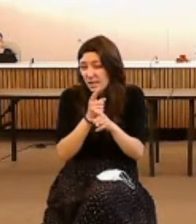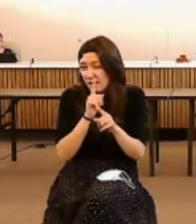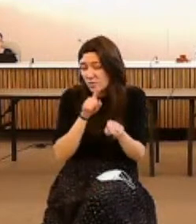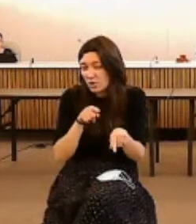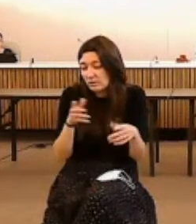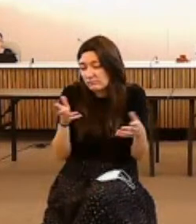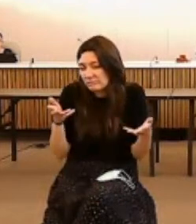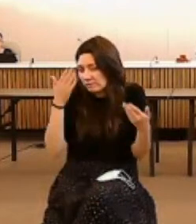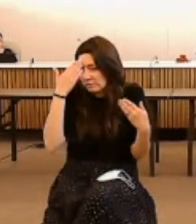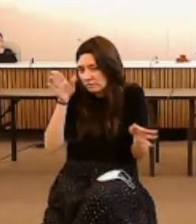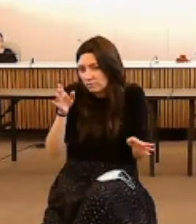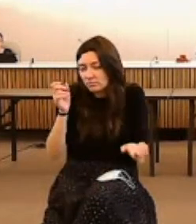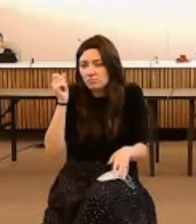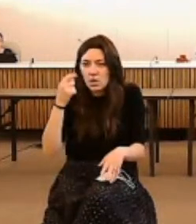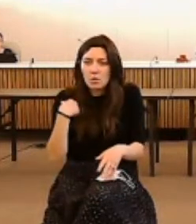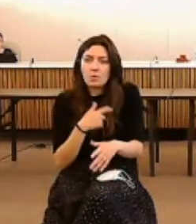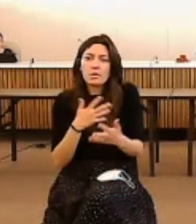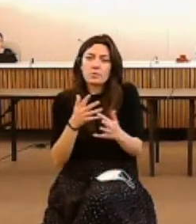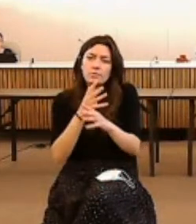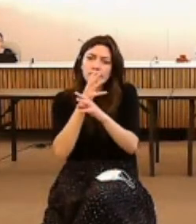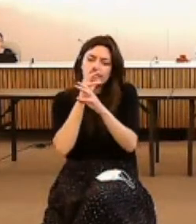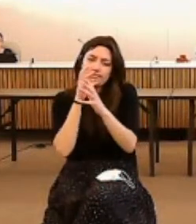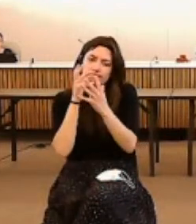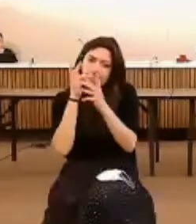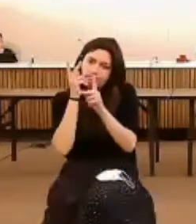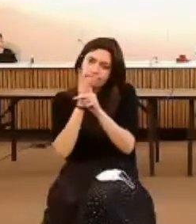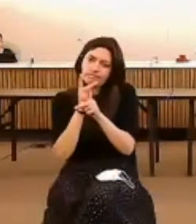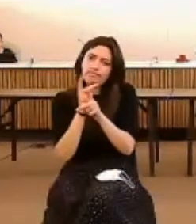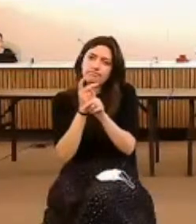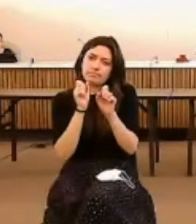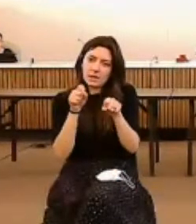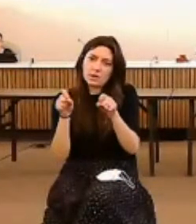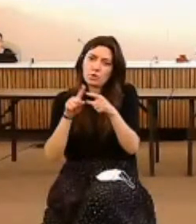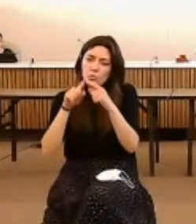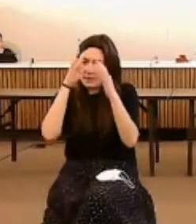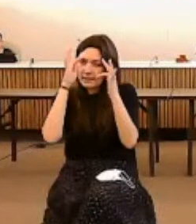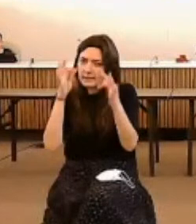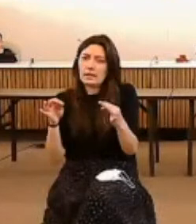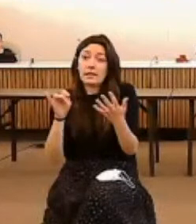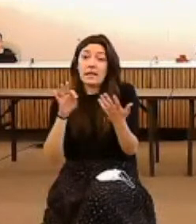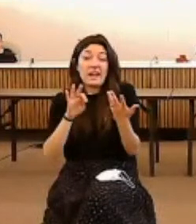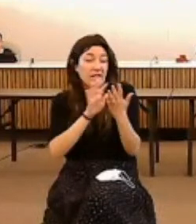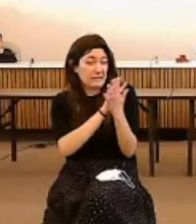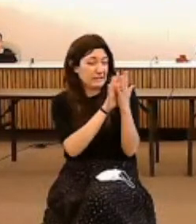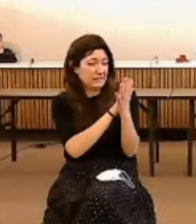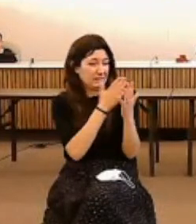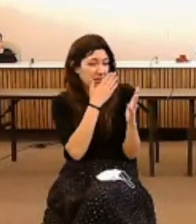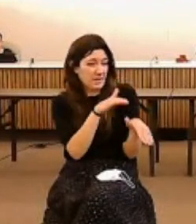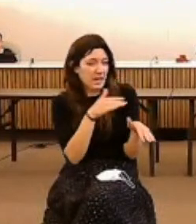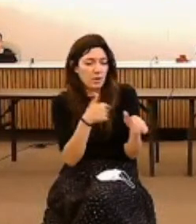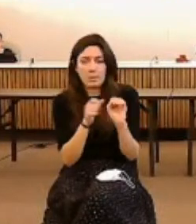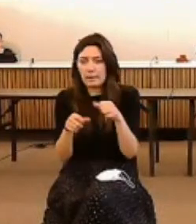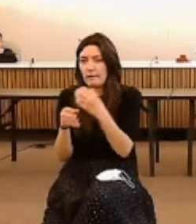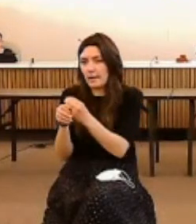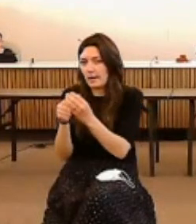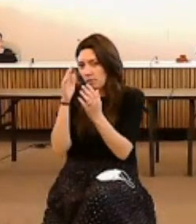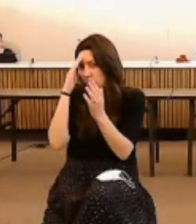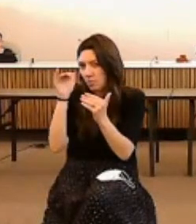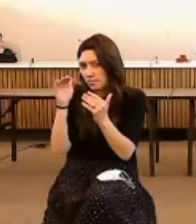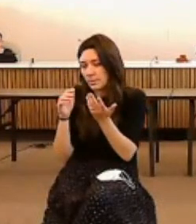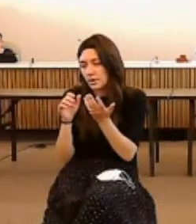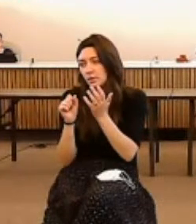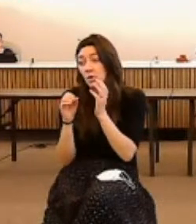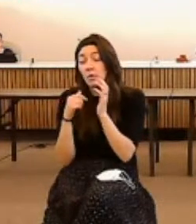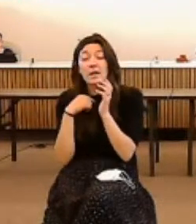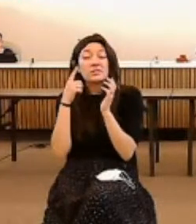to preserve the ability to make that decision if it turns out to be there. I suspect the majority